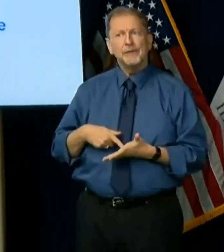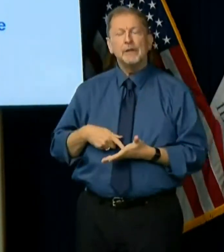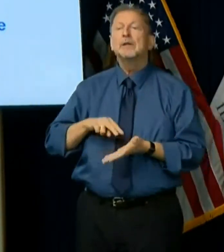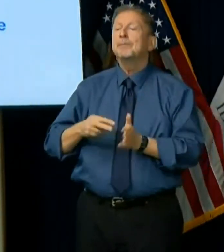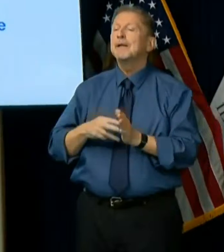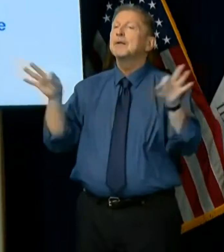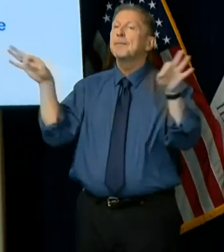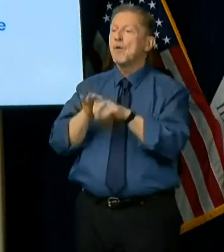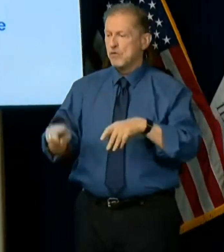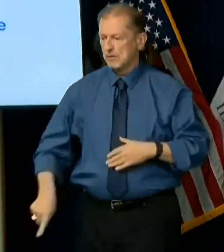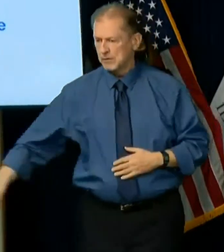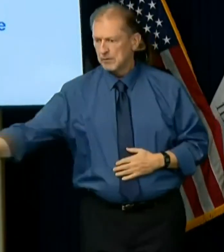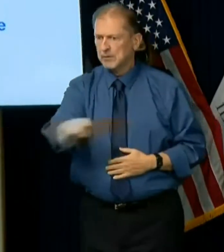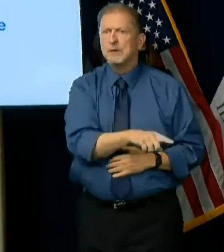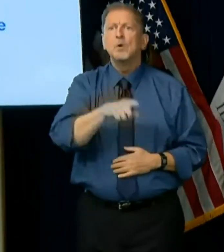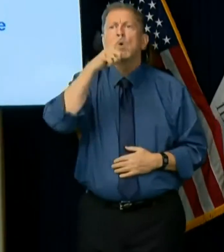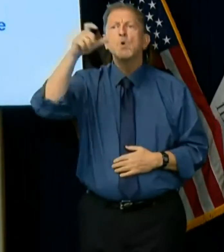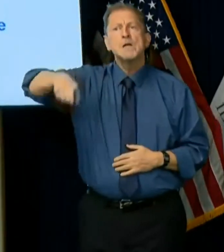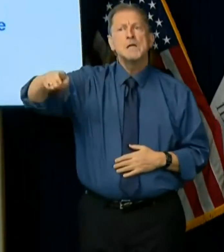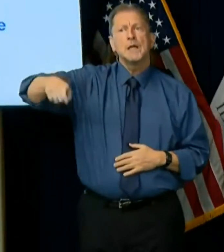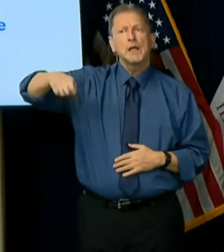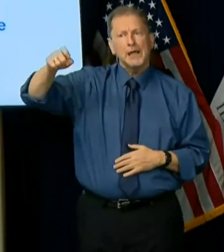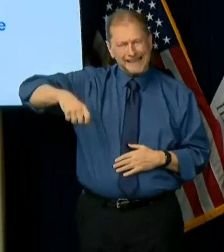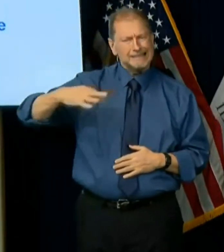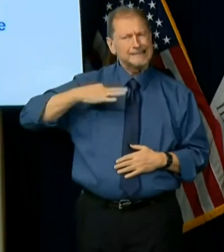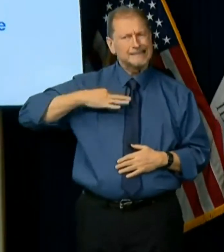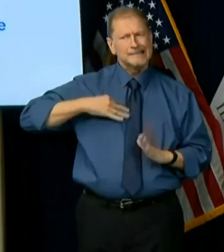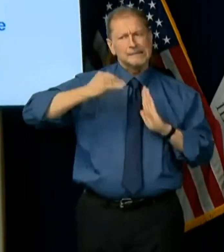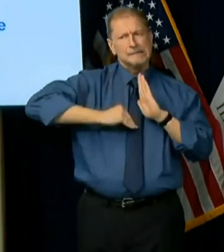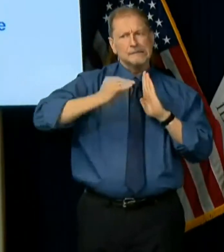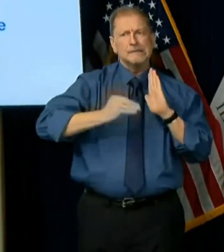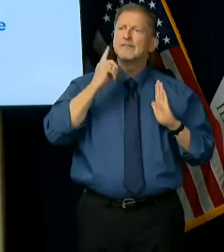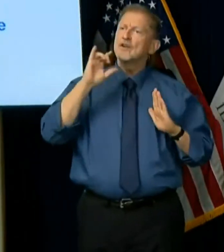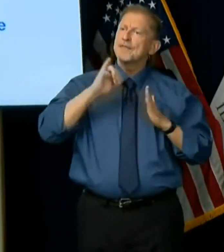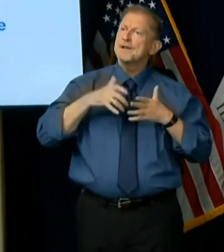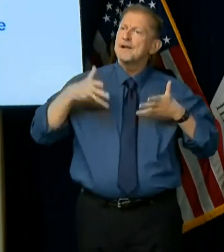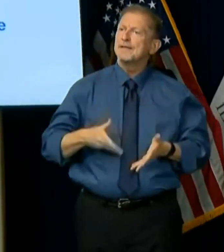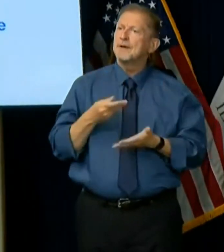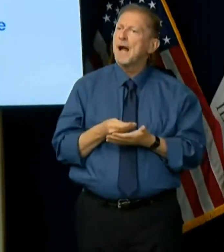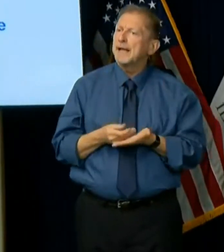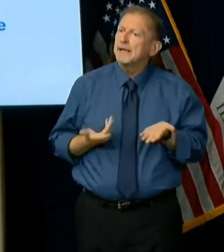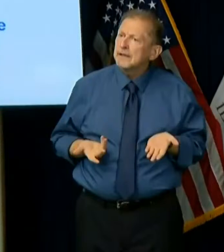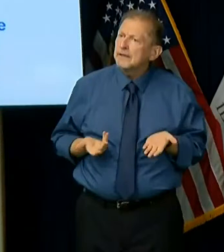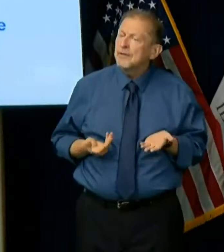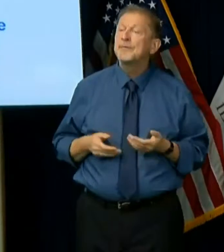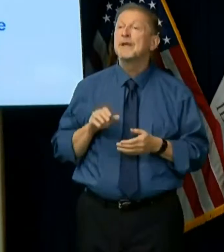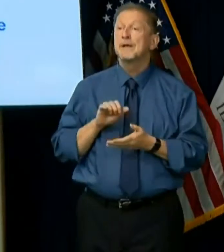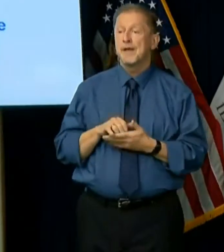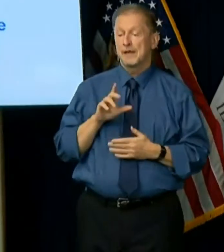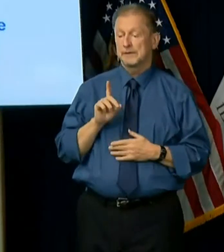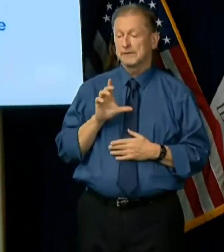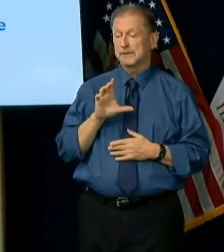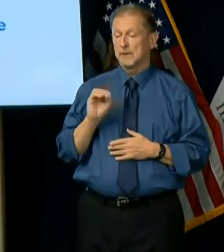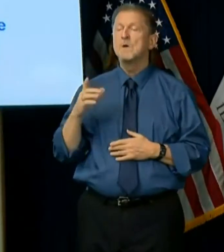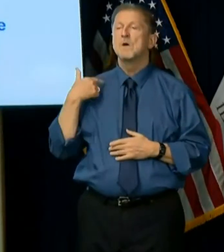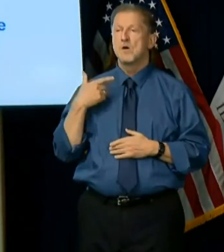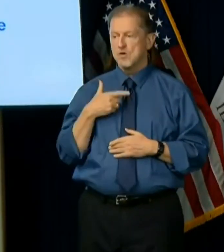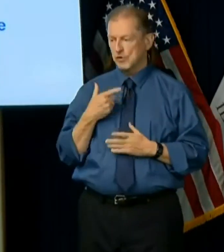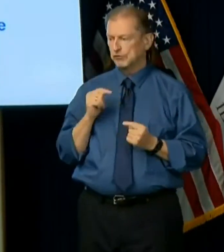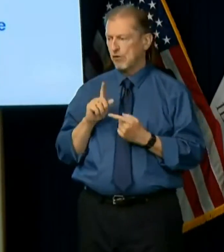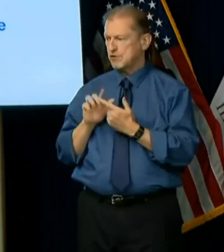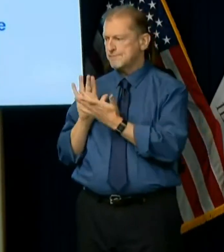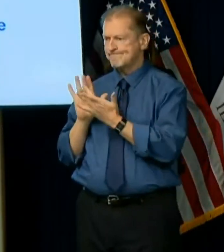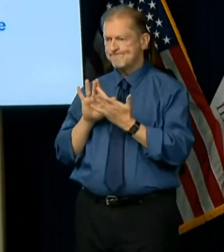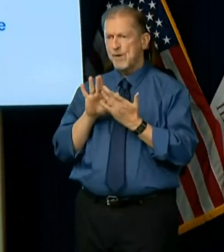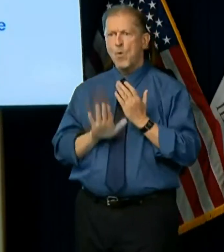businesses facing the most profound economic damages from the virus. At DCEO, we've developed a plan for outreach that covers our